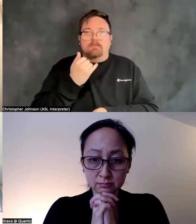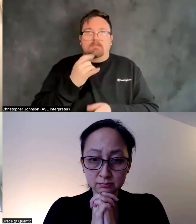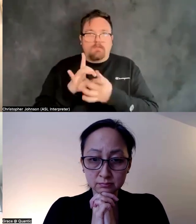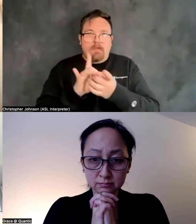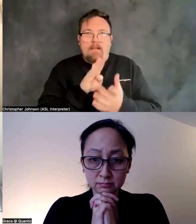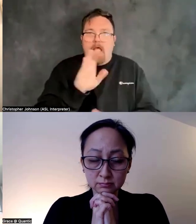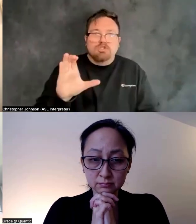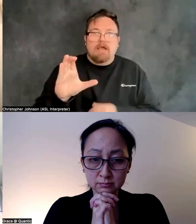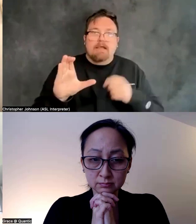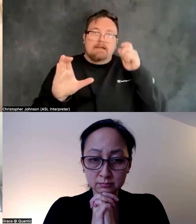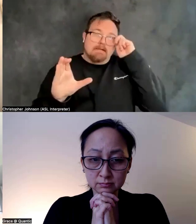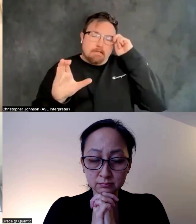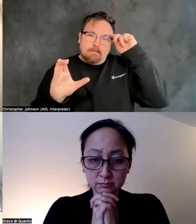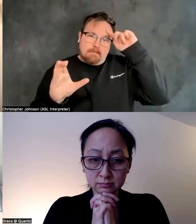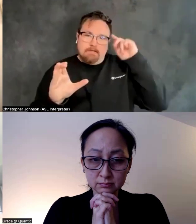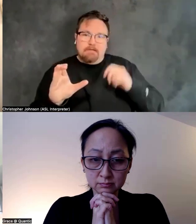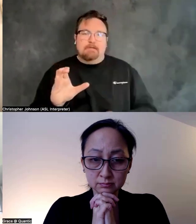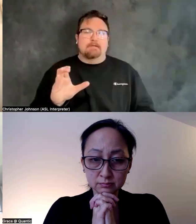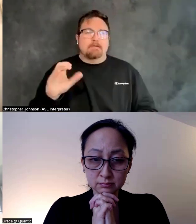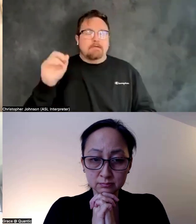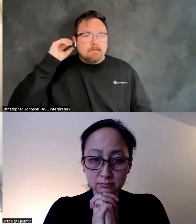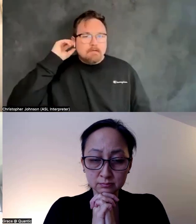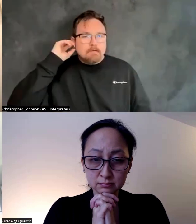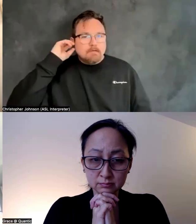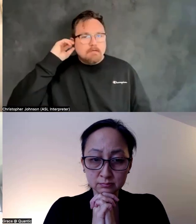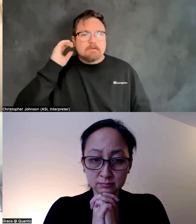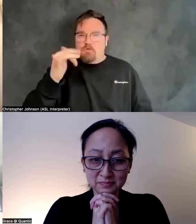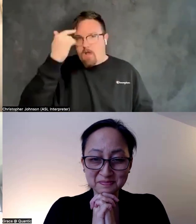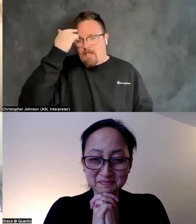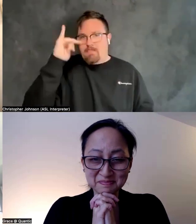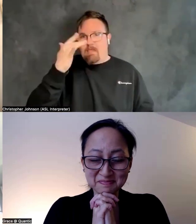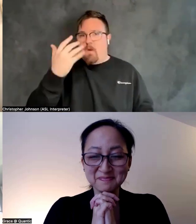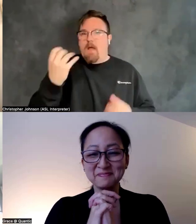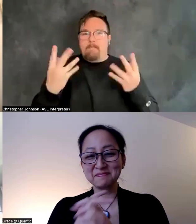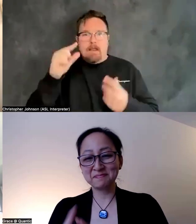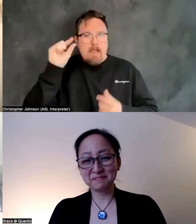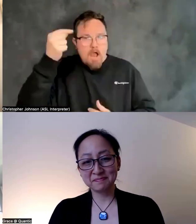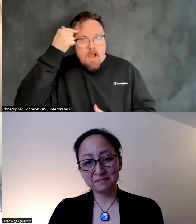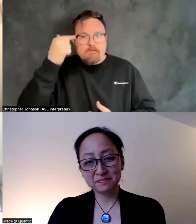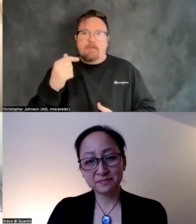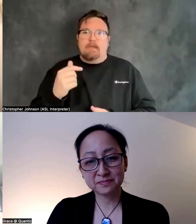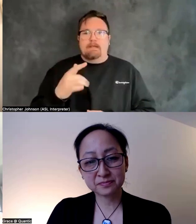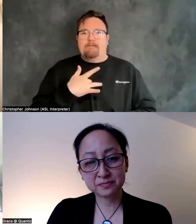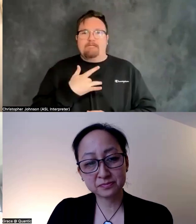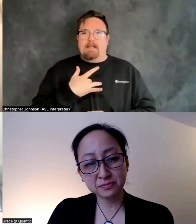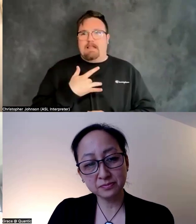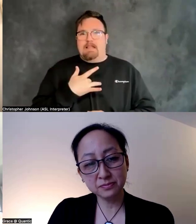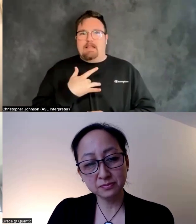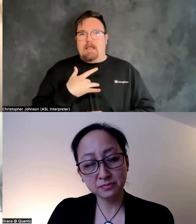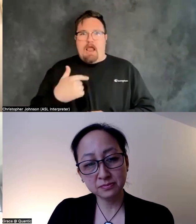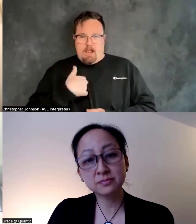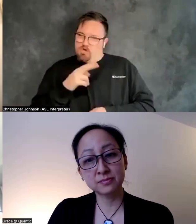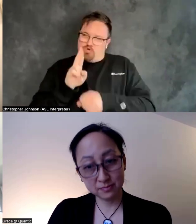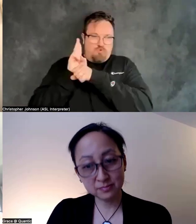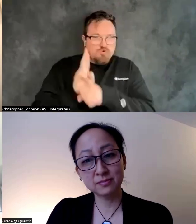right? So that is what I think is daunting for a lot of government agencies. They're too used to being in power and being in control